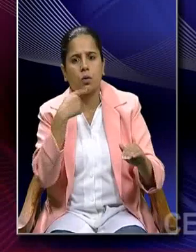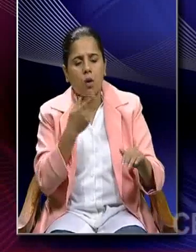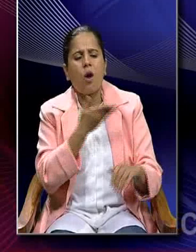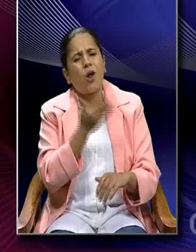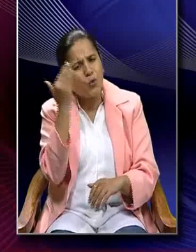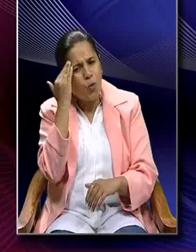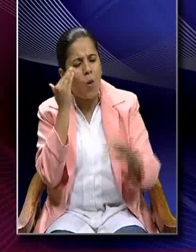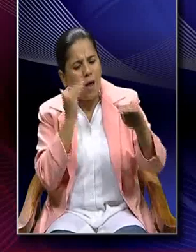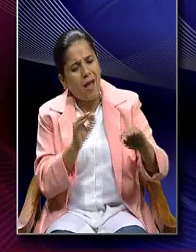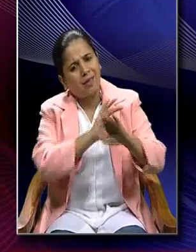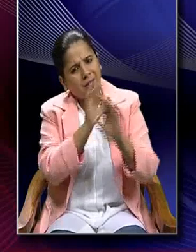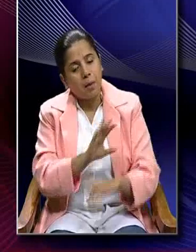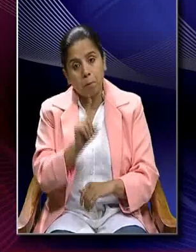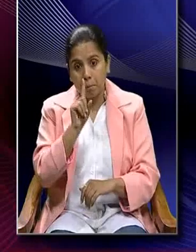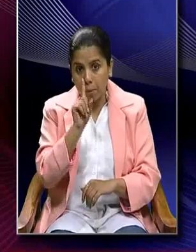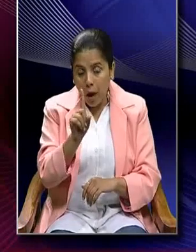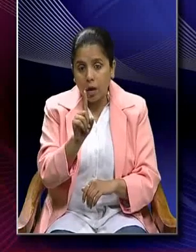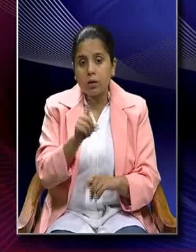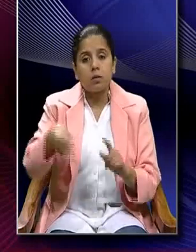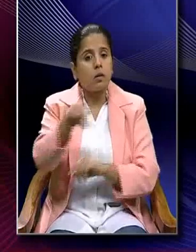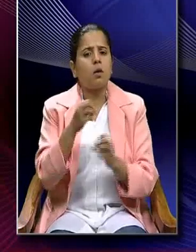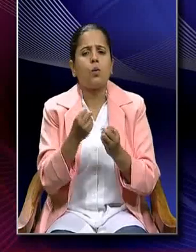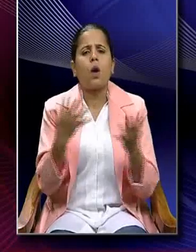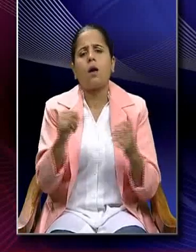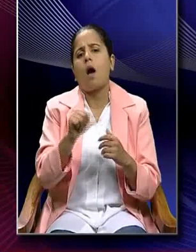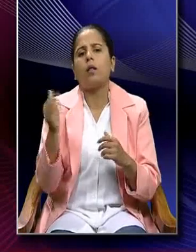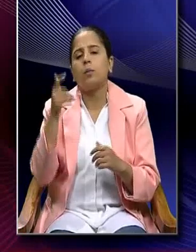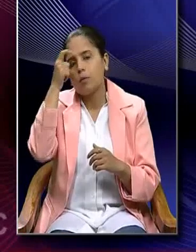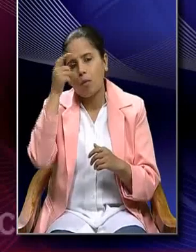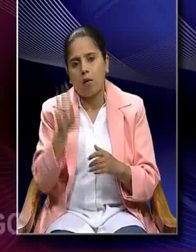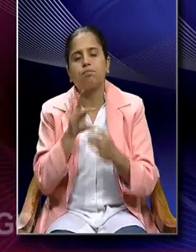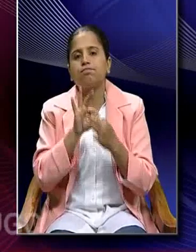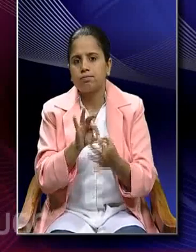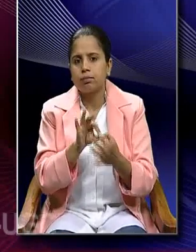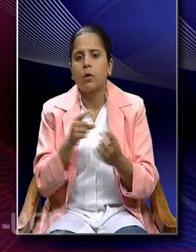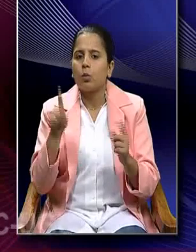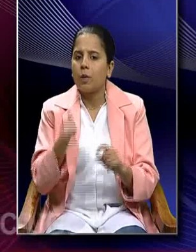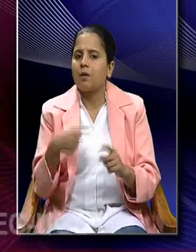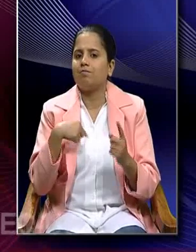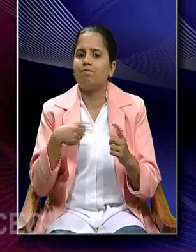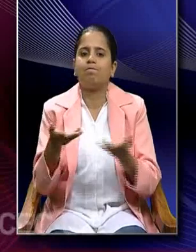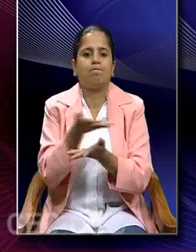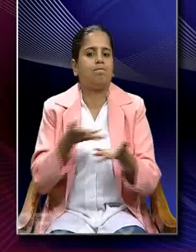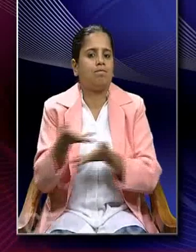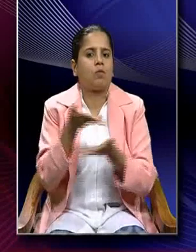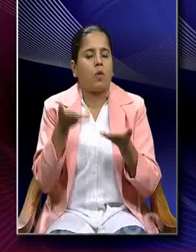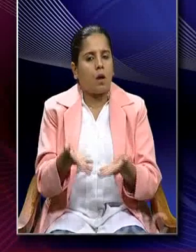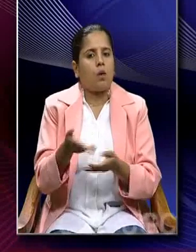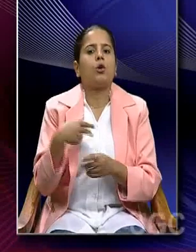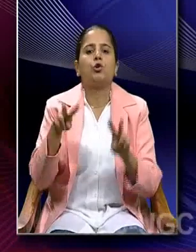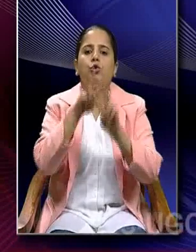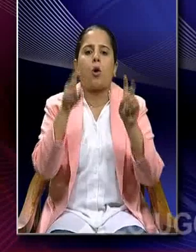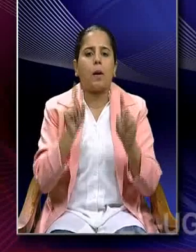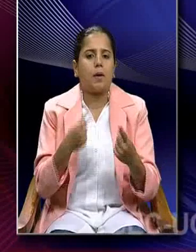little girl. But beyond that, there are other issues which we need to discuss with on this particular